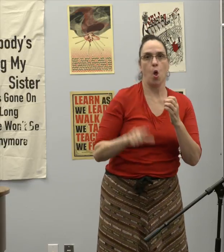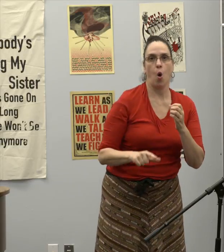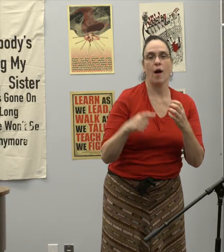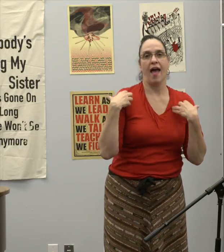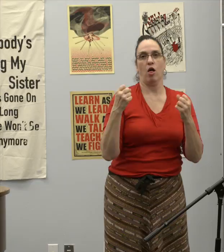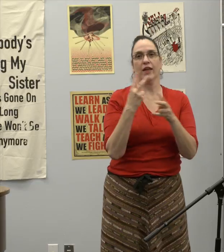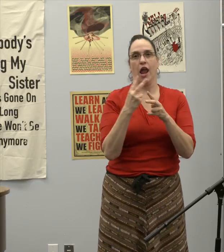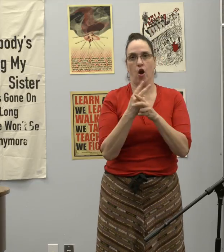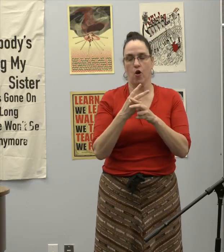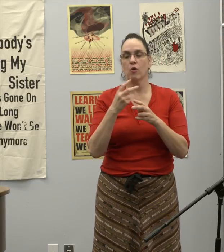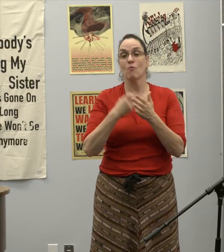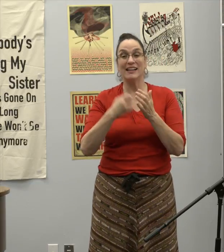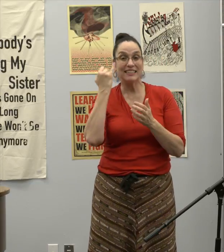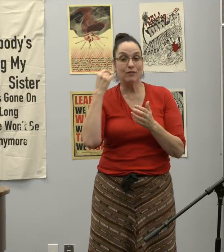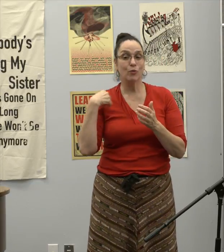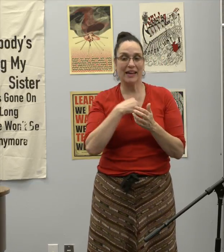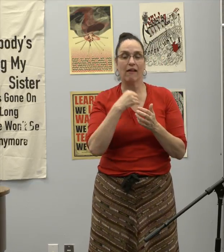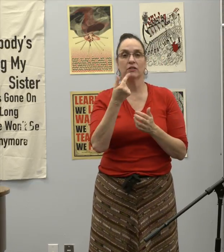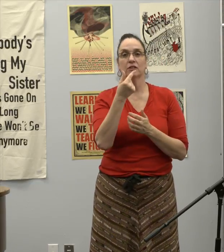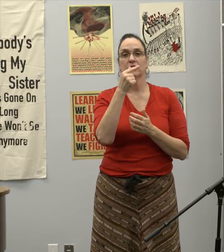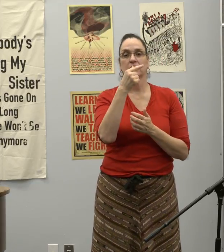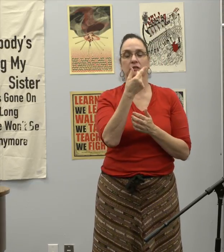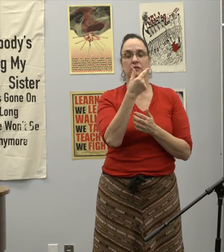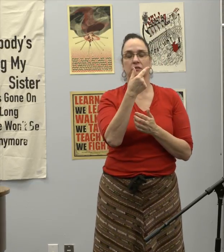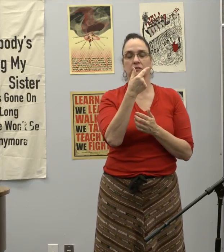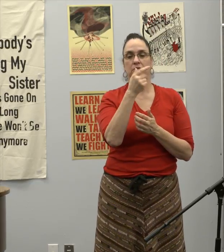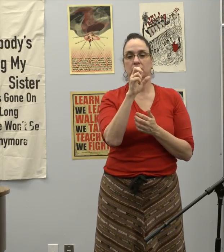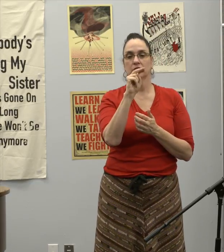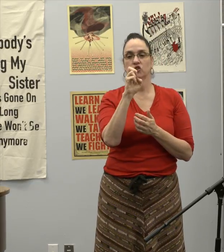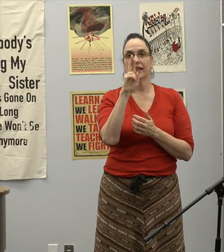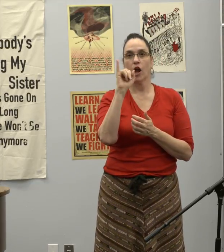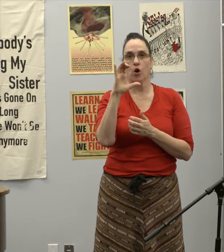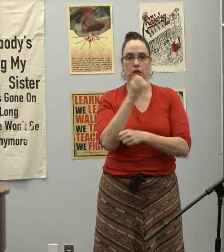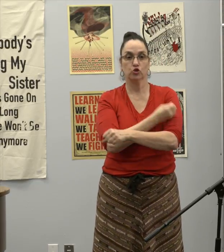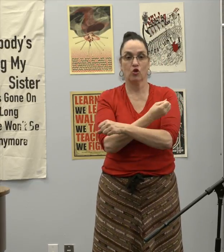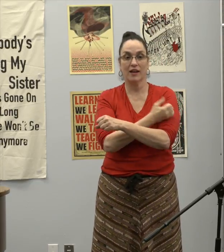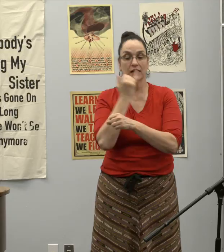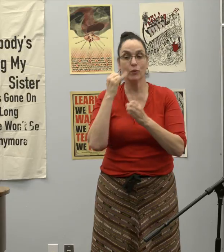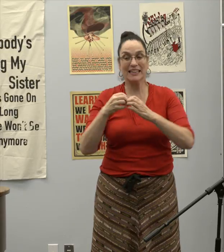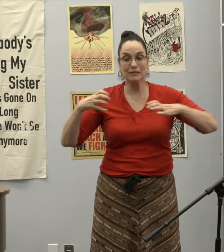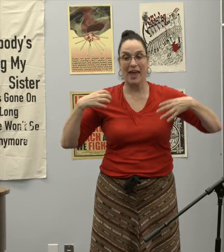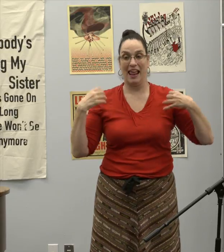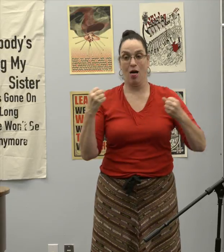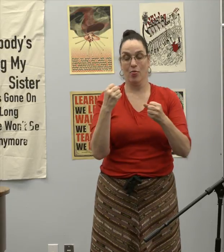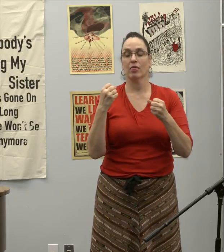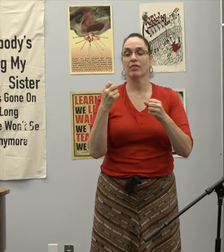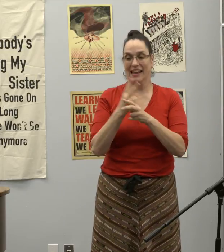drugs. So if we expand healthcare to all in single payer, we would add 30 million